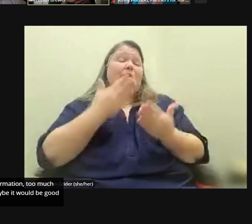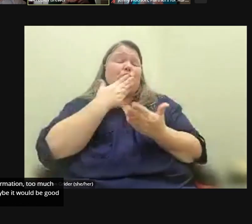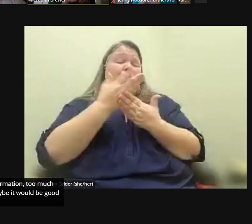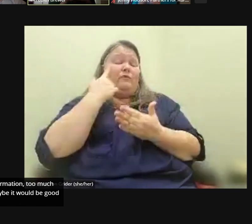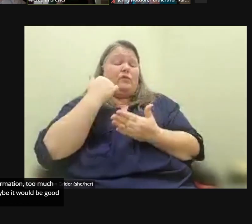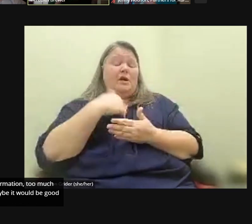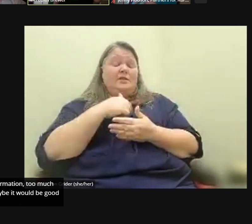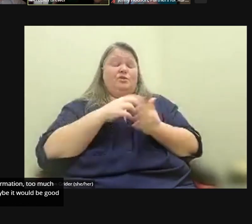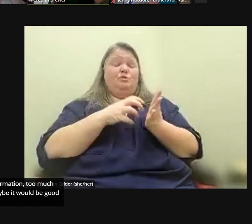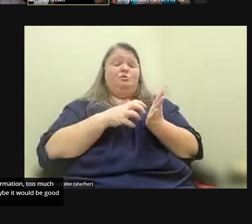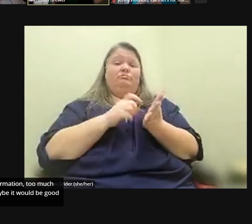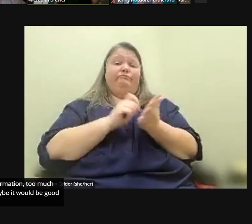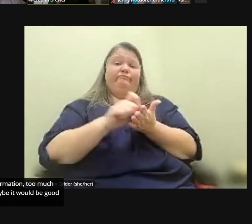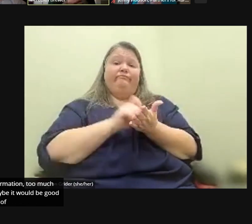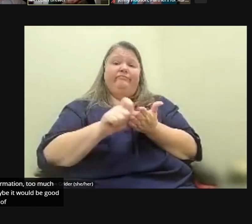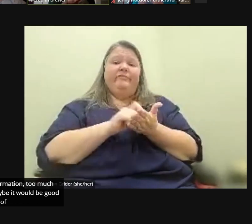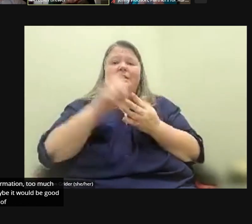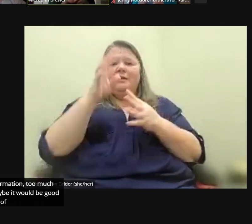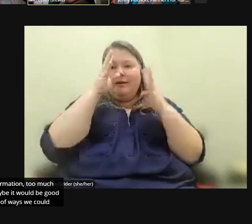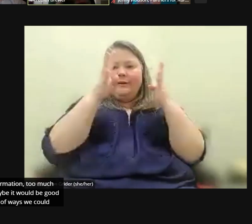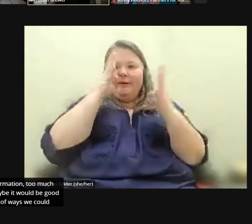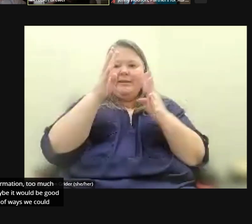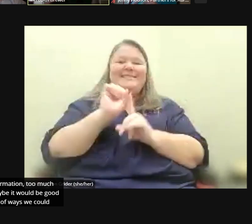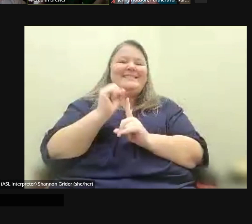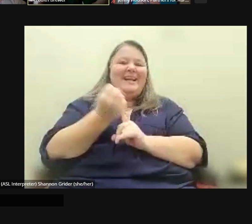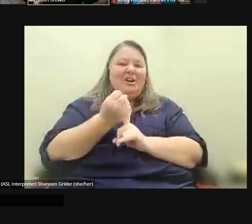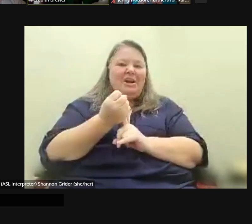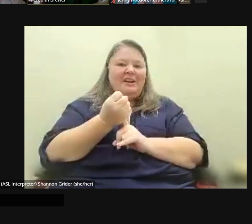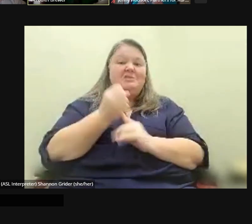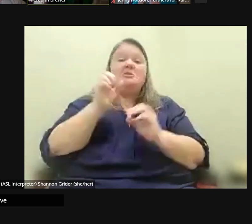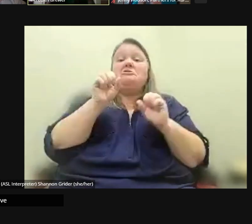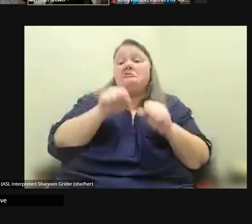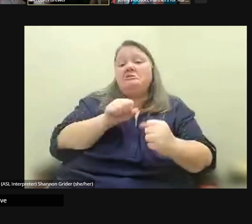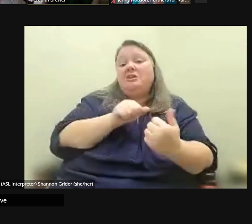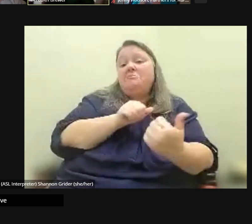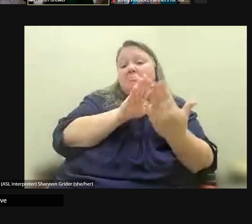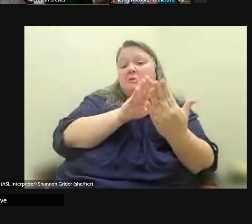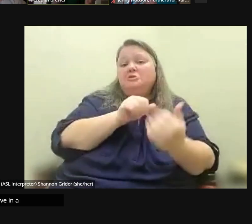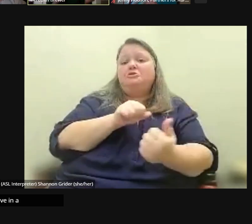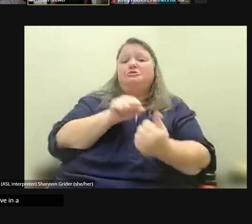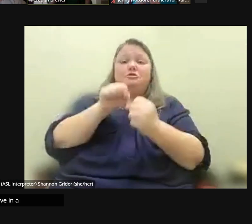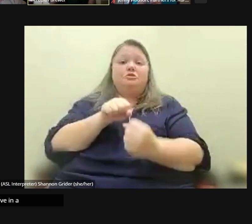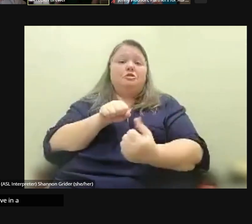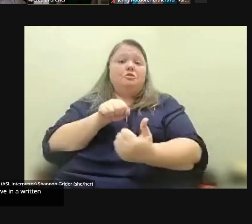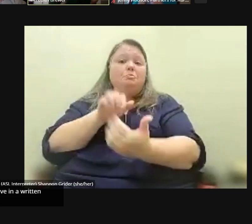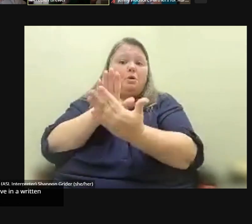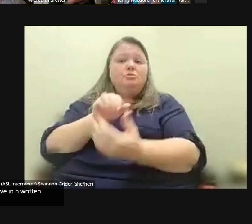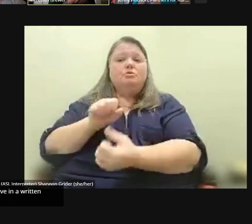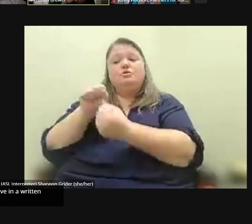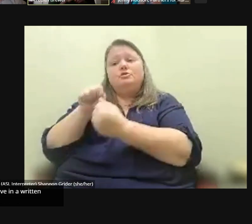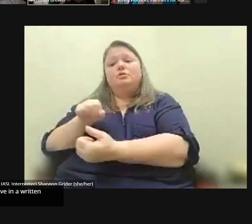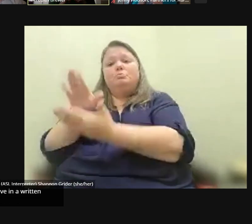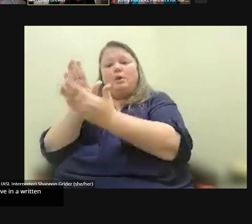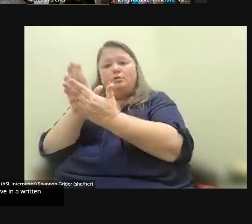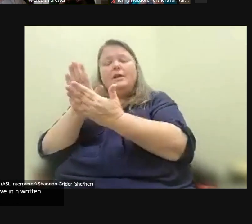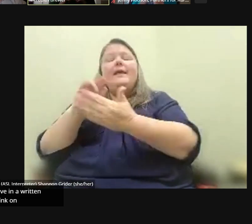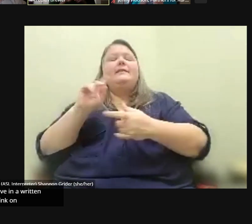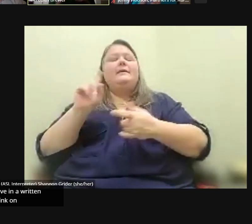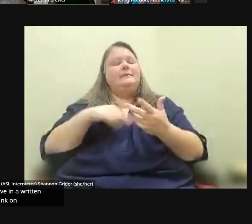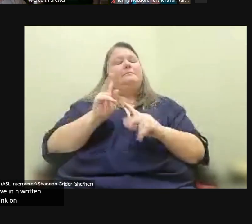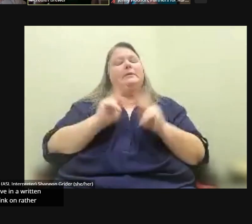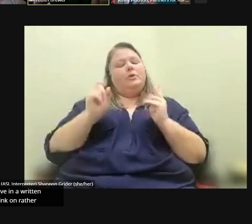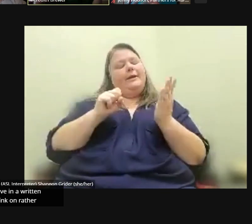scenarios of ways we could move forward and give it in a written format for people to sort of think on, rather